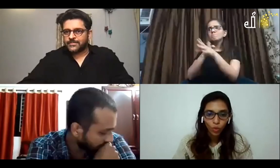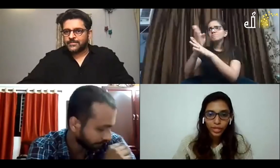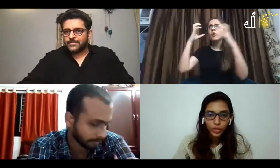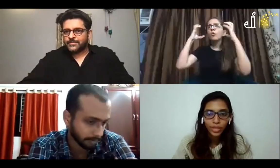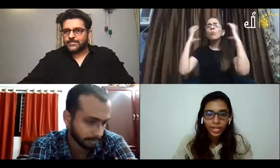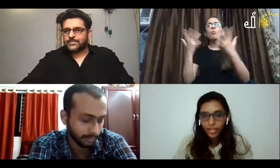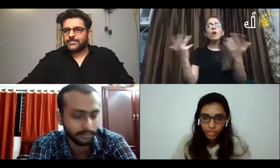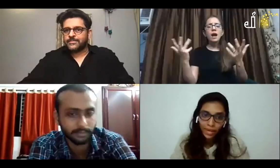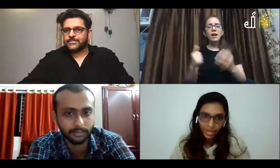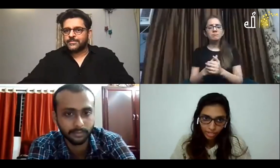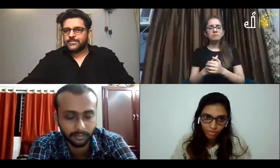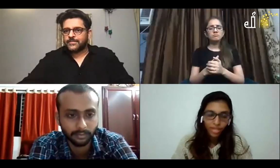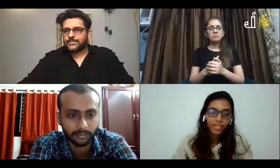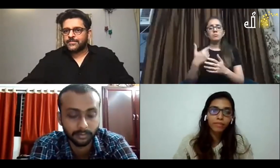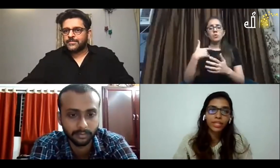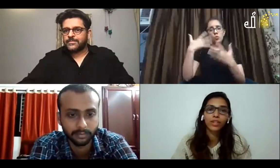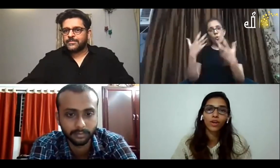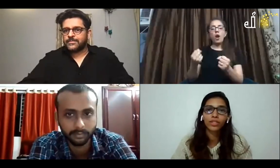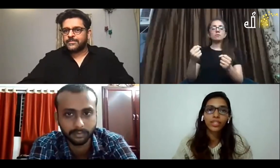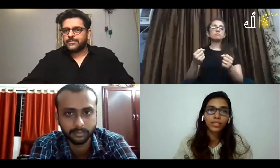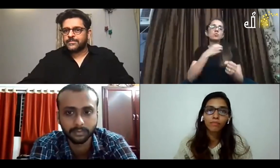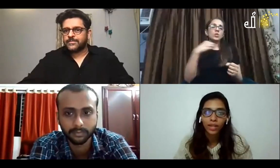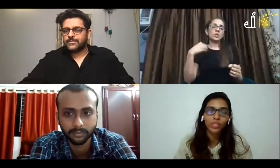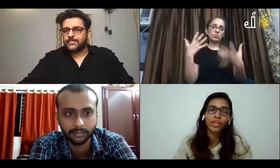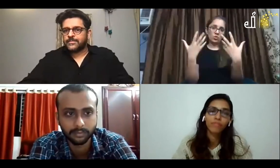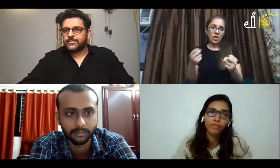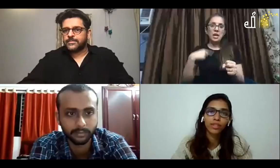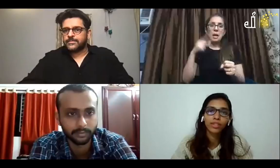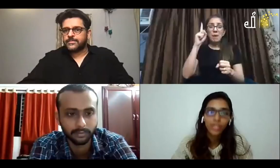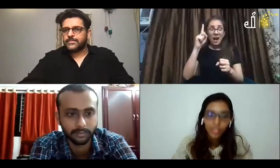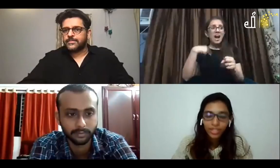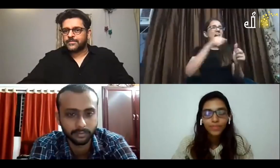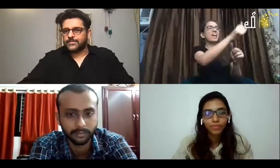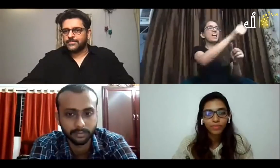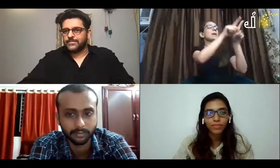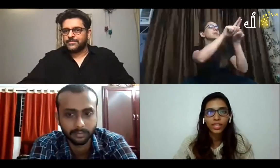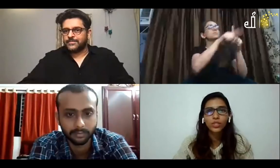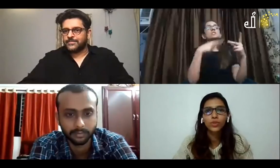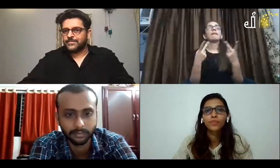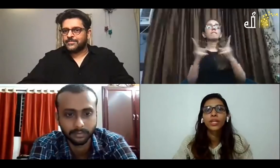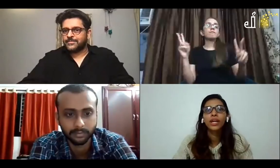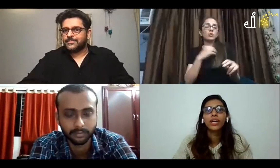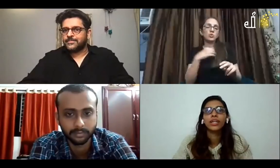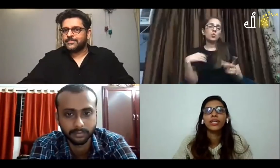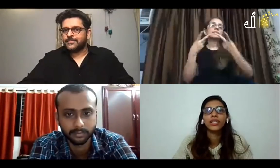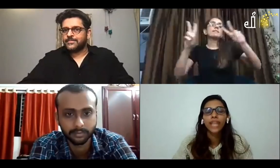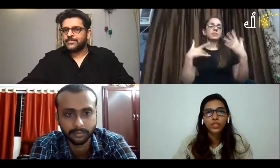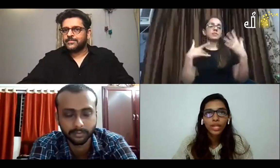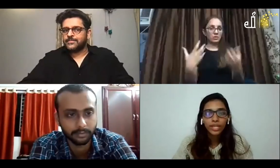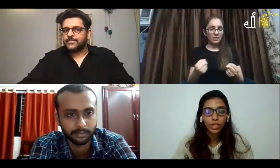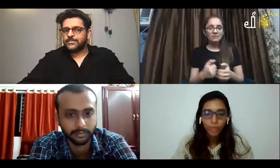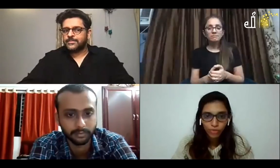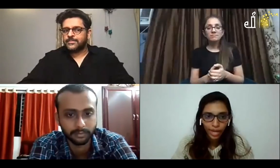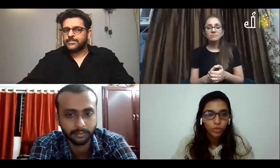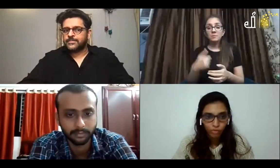always wanted to be in the medical field, but not in the path which everyone is in. So it's